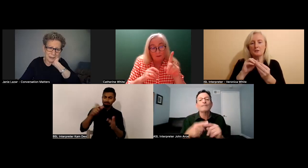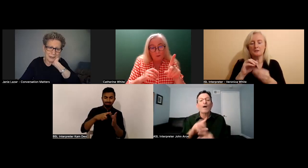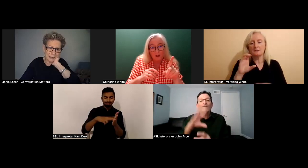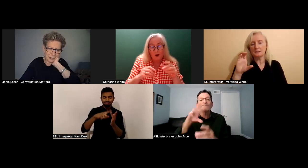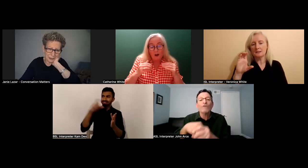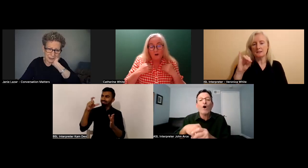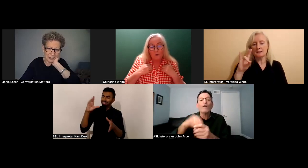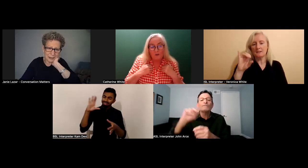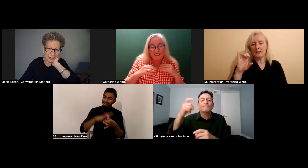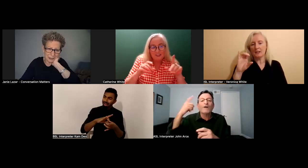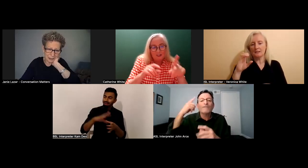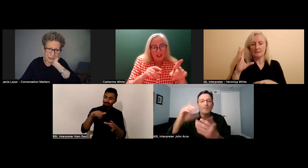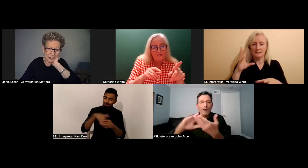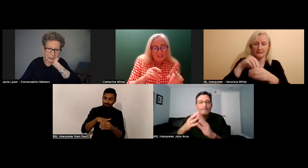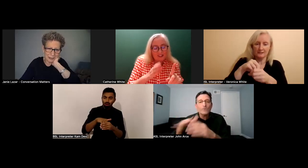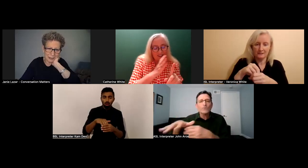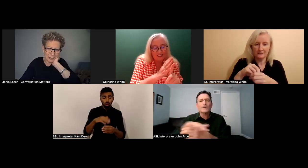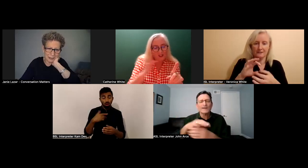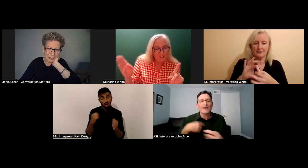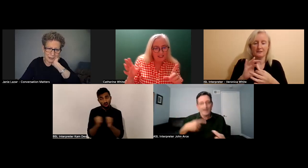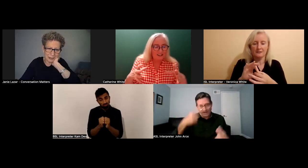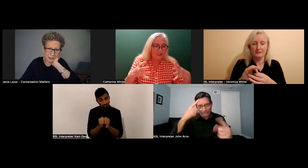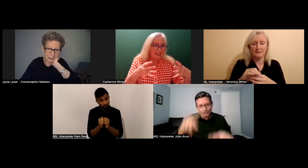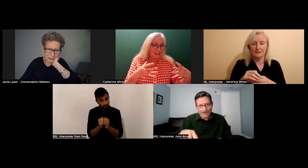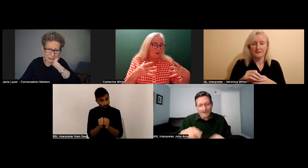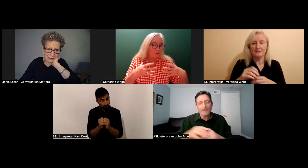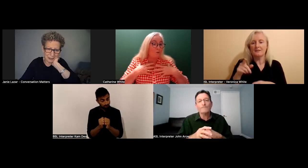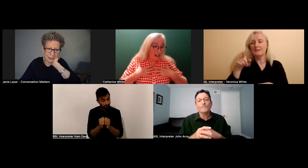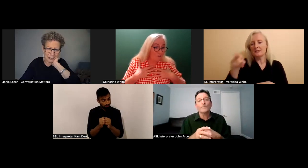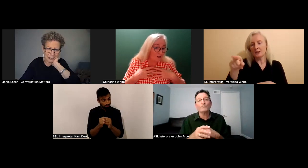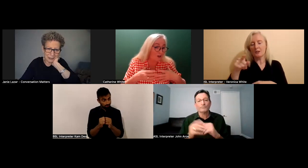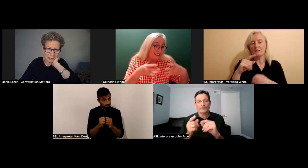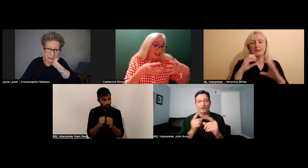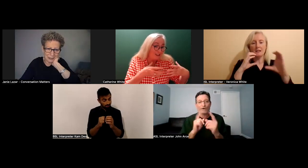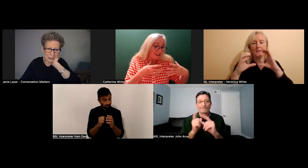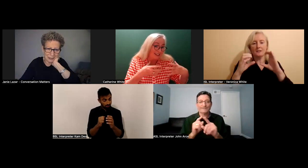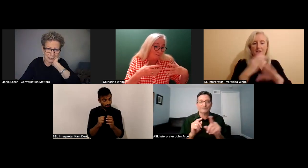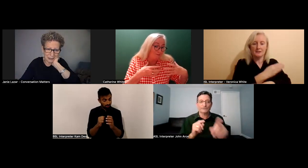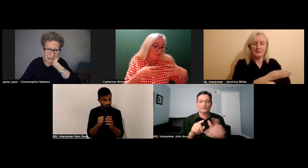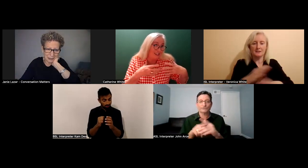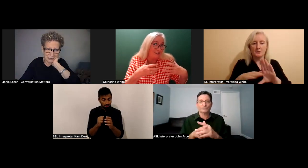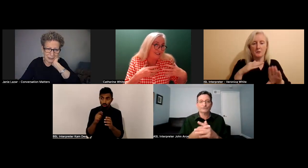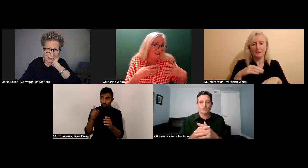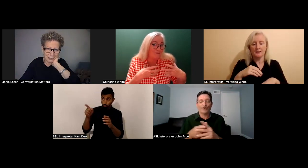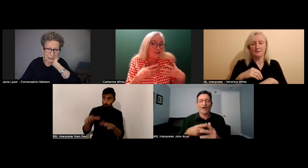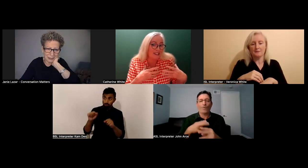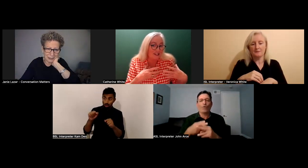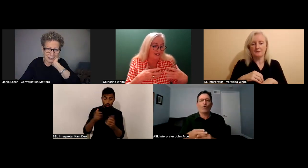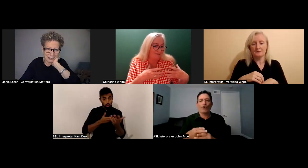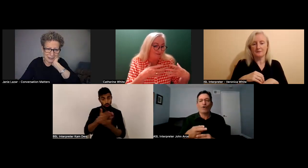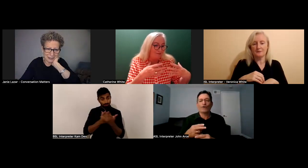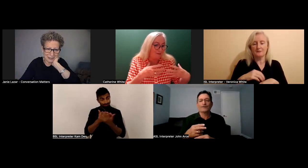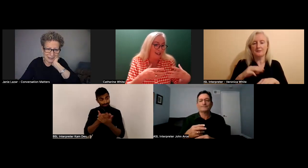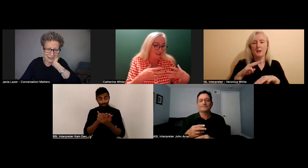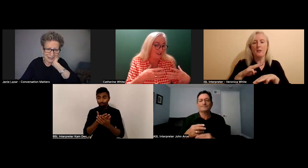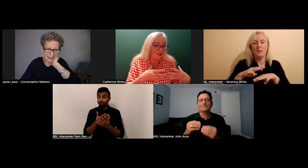with that. And the conversations that you've started is with what I would call the elderly, the more